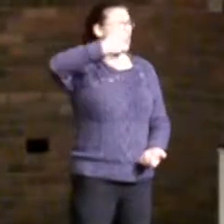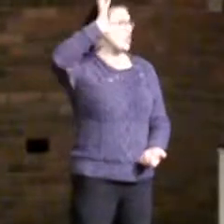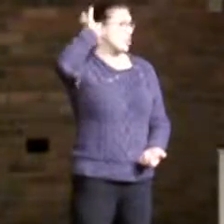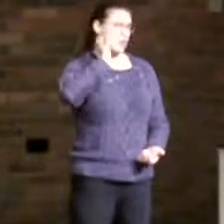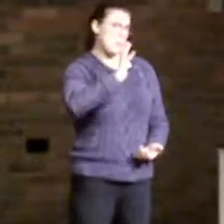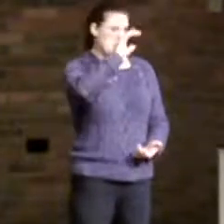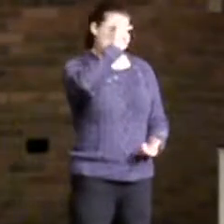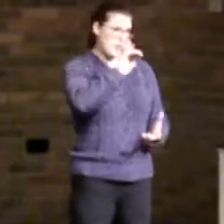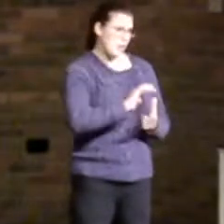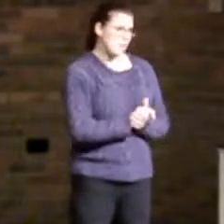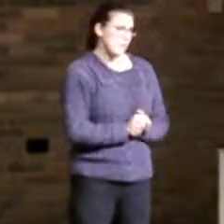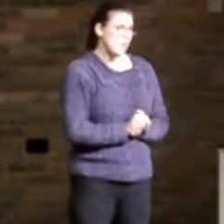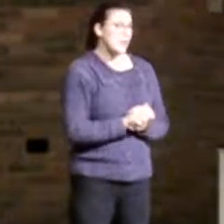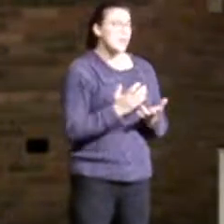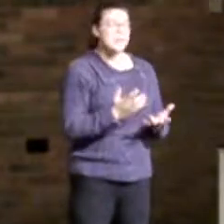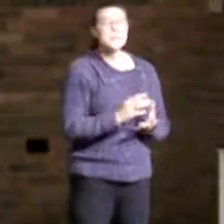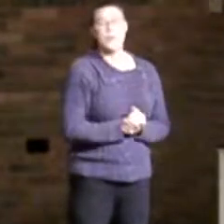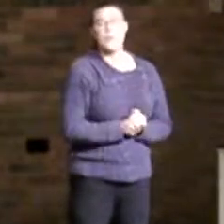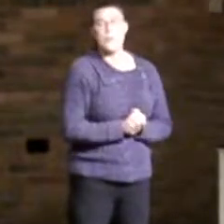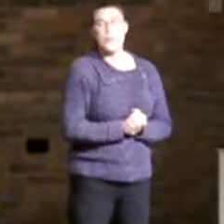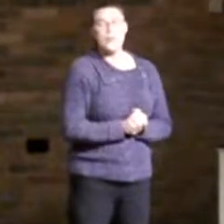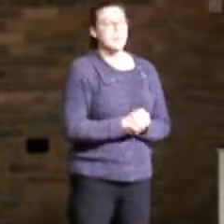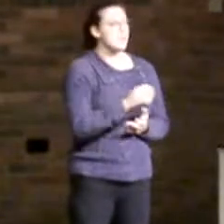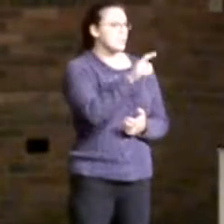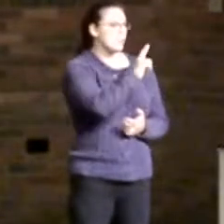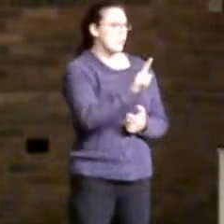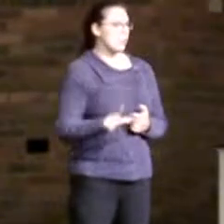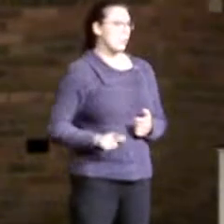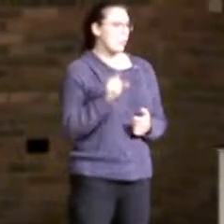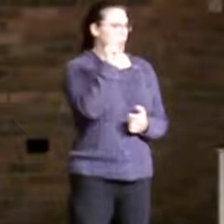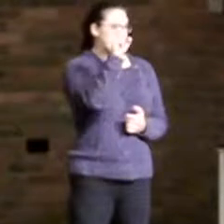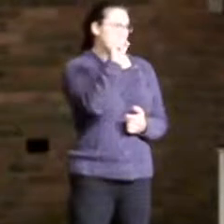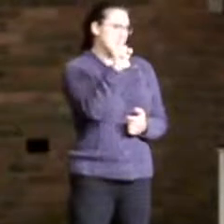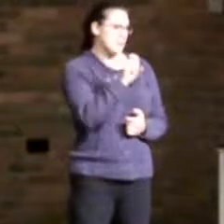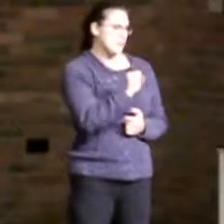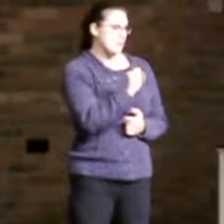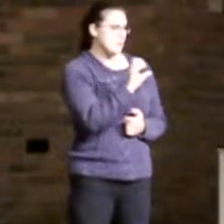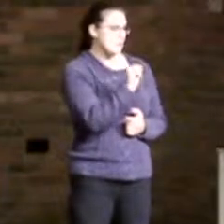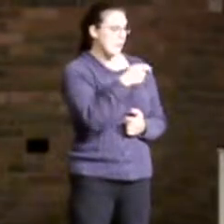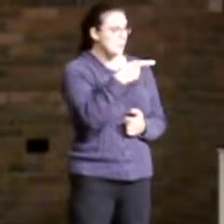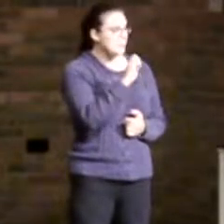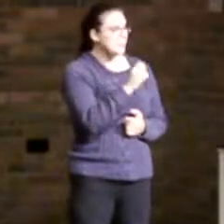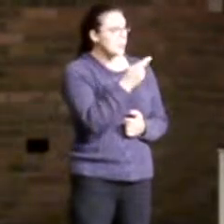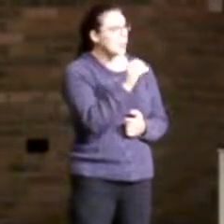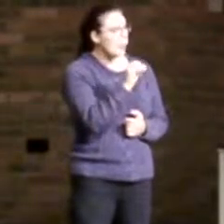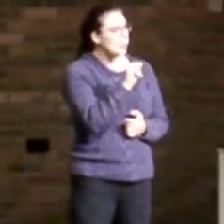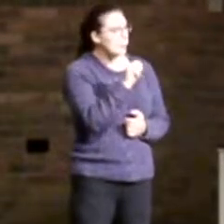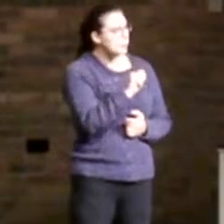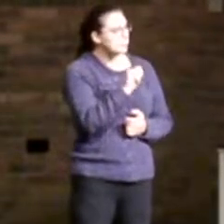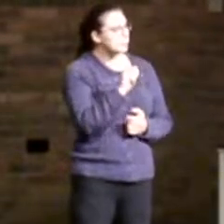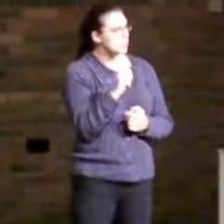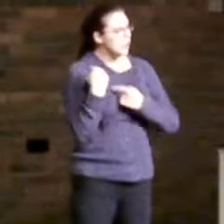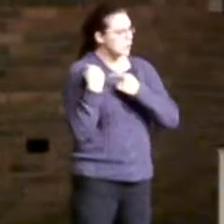Ancient. And yes, the Lord becomes the eternal scapegoat, but not here. It's Jonah. Toss him